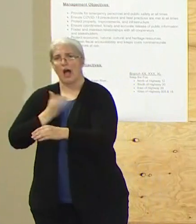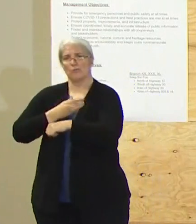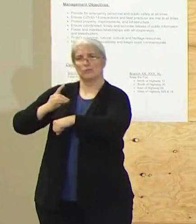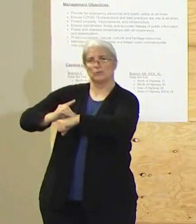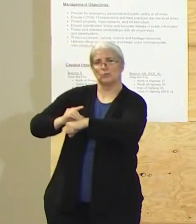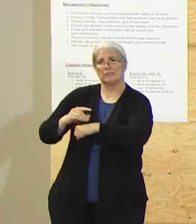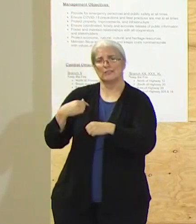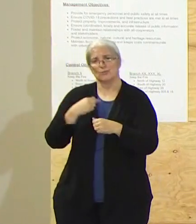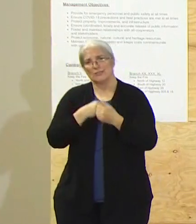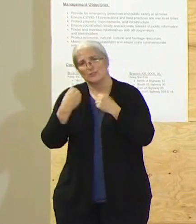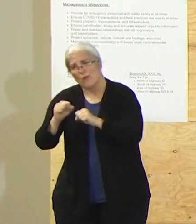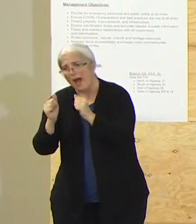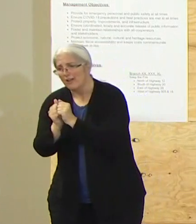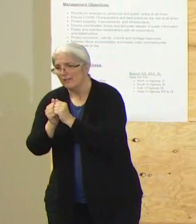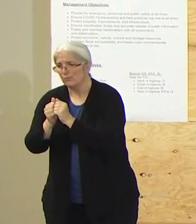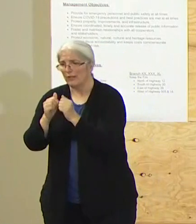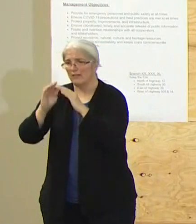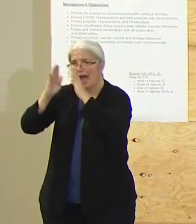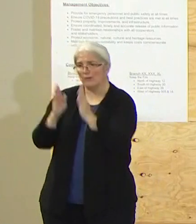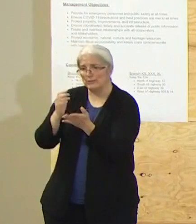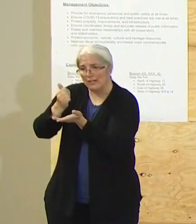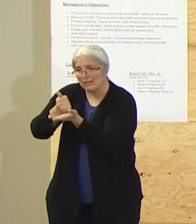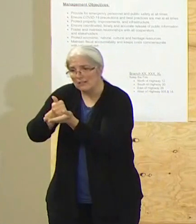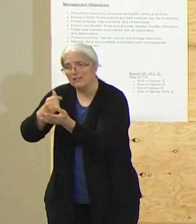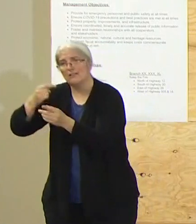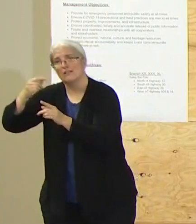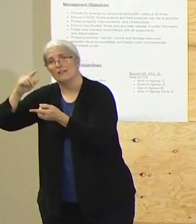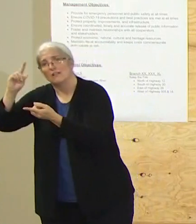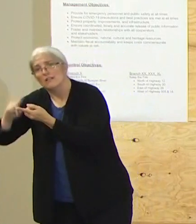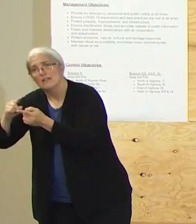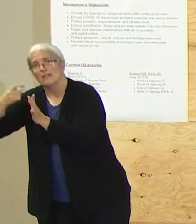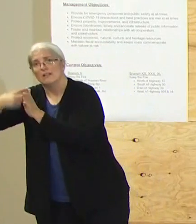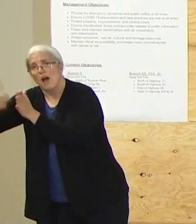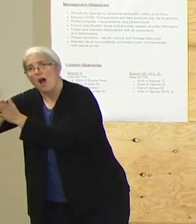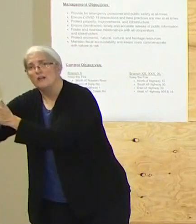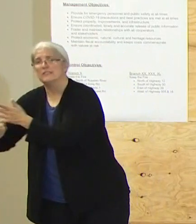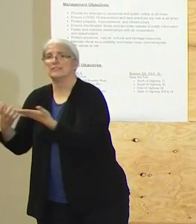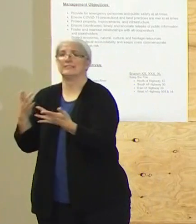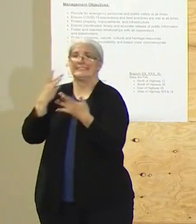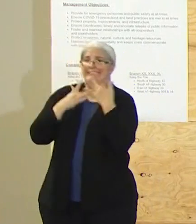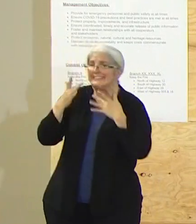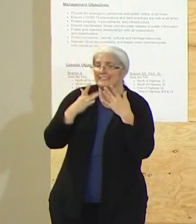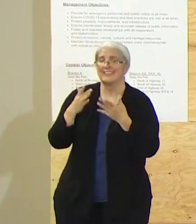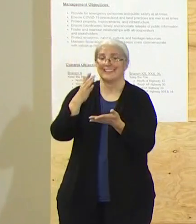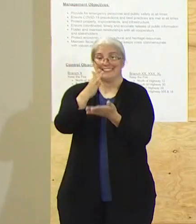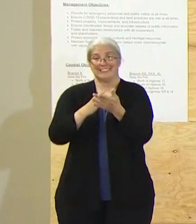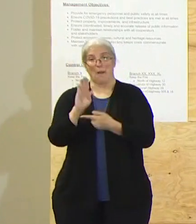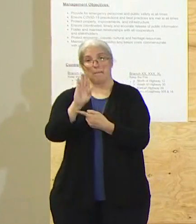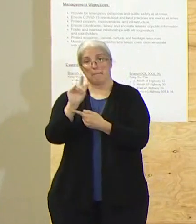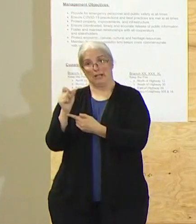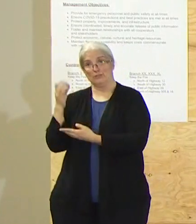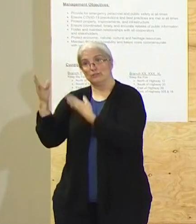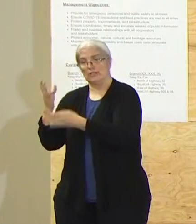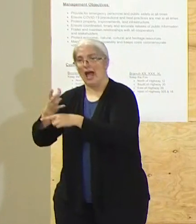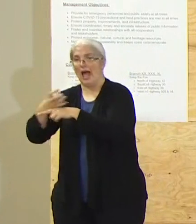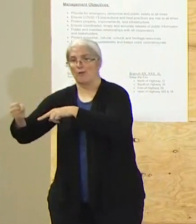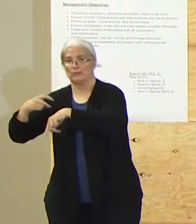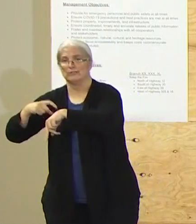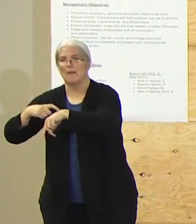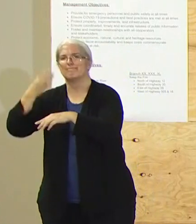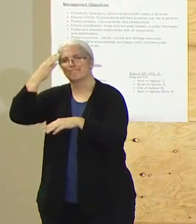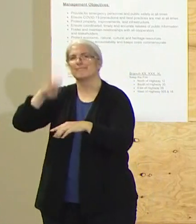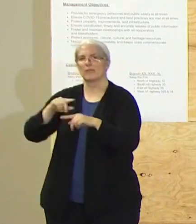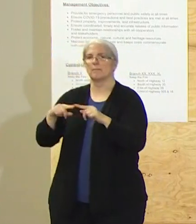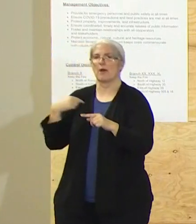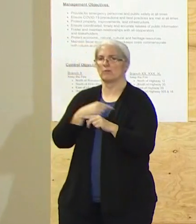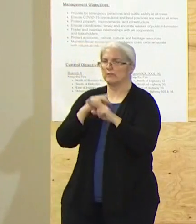bills are running short, that's this legislative season, and we look forward to continue that hard work for many, many